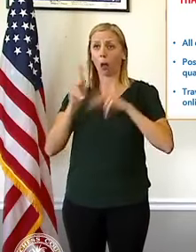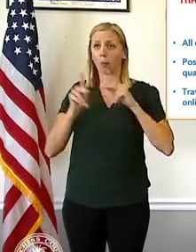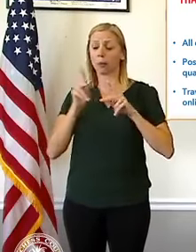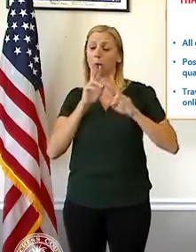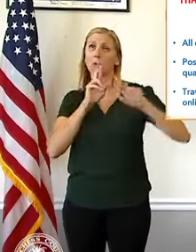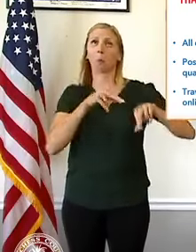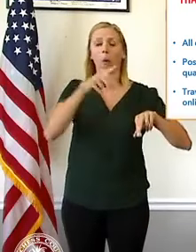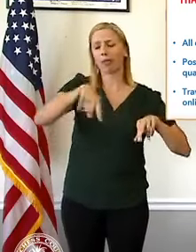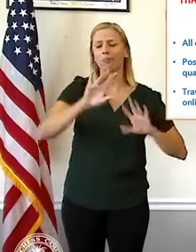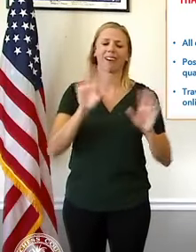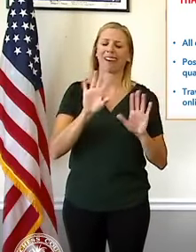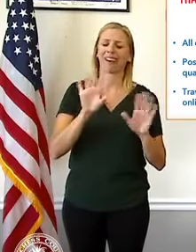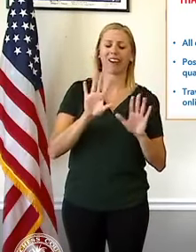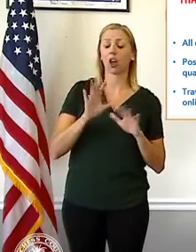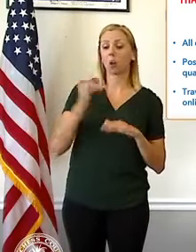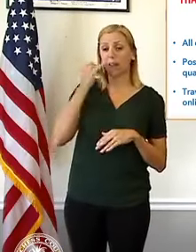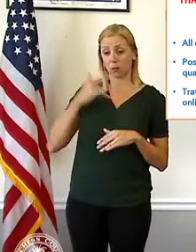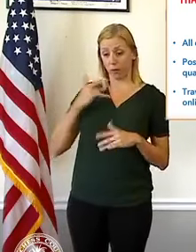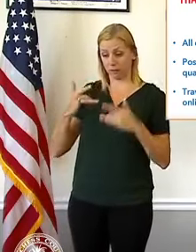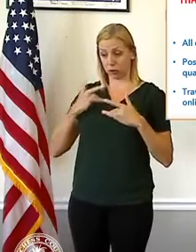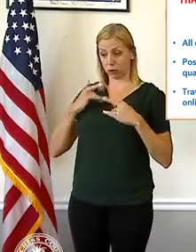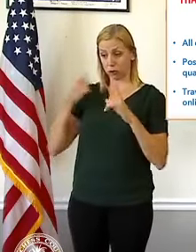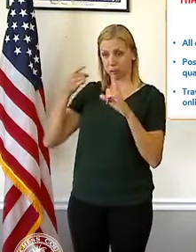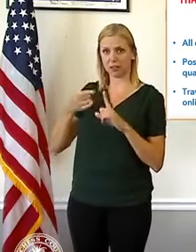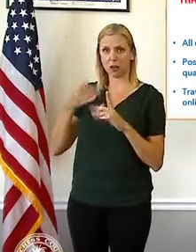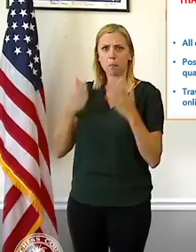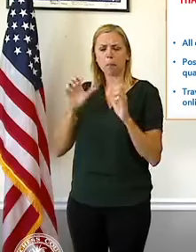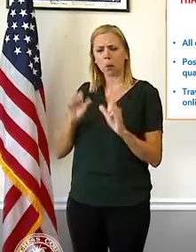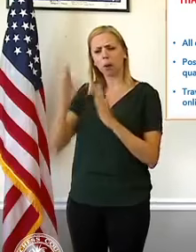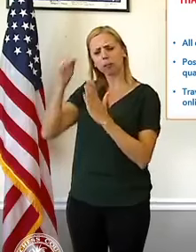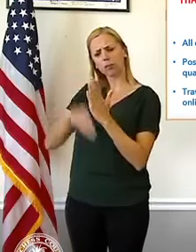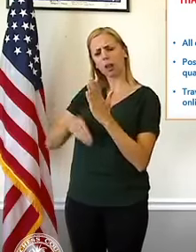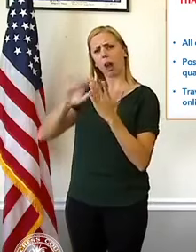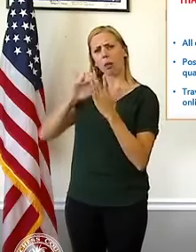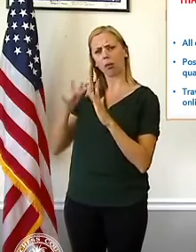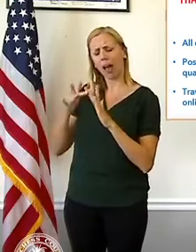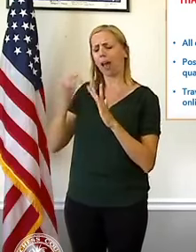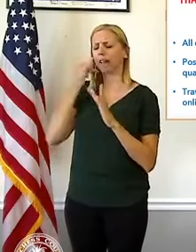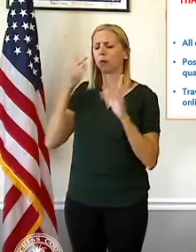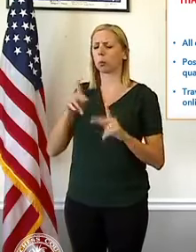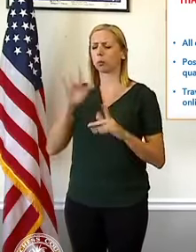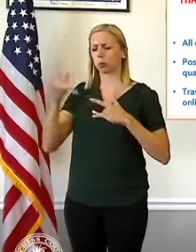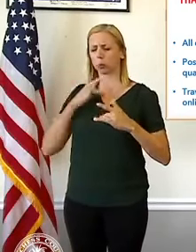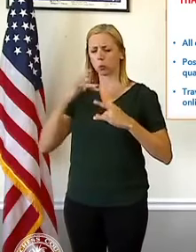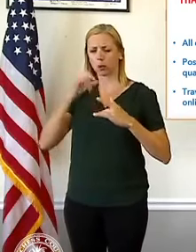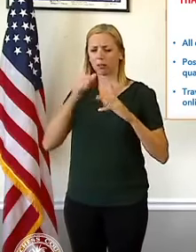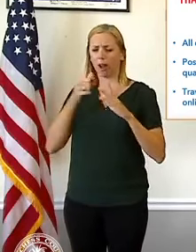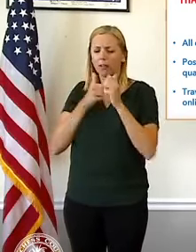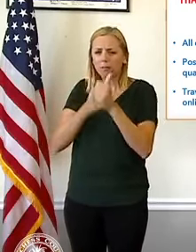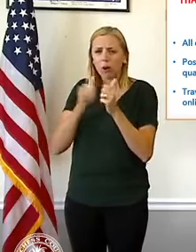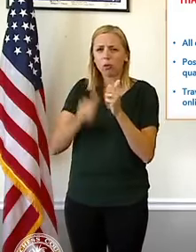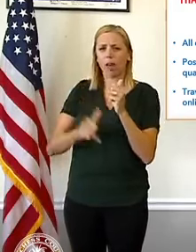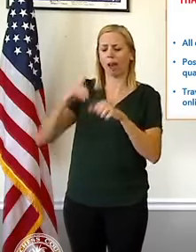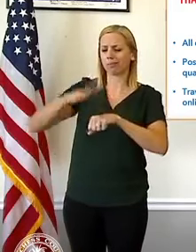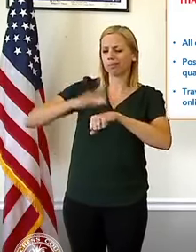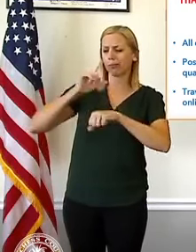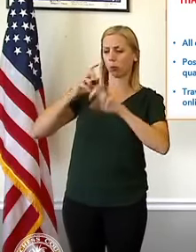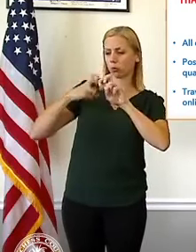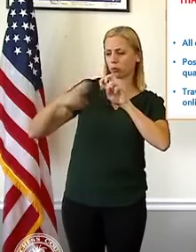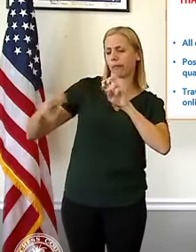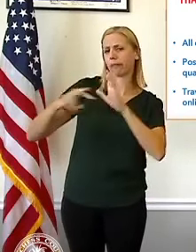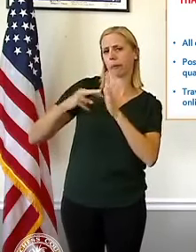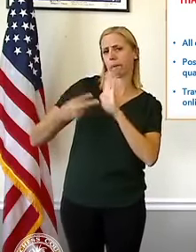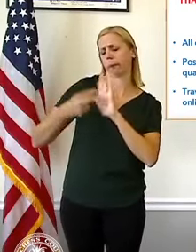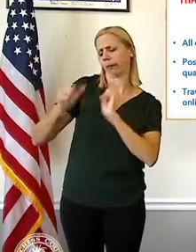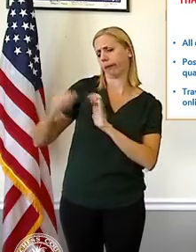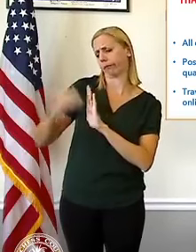submit a complaint regarding somebody who may not be following the travel advisory, and then the state of New York will respond. So again,